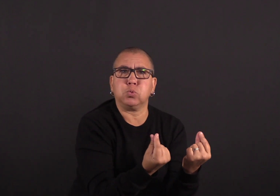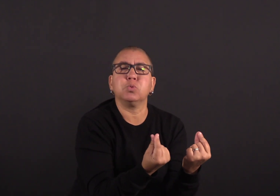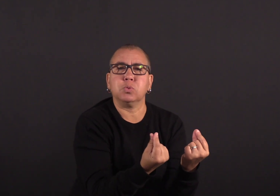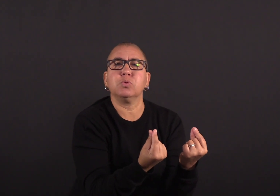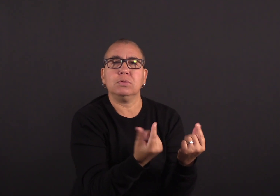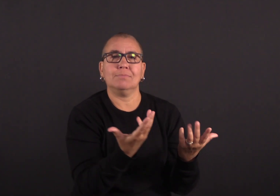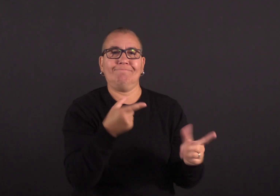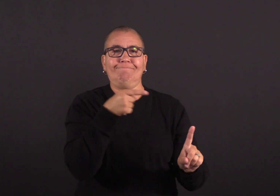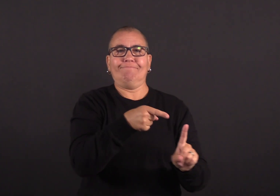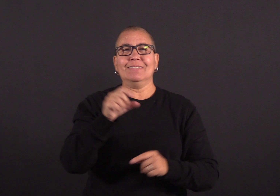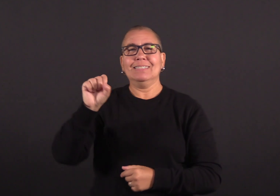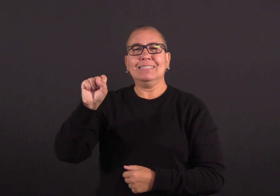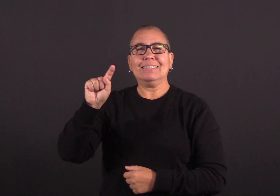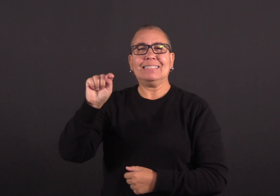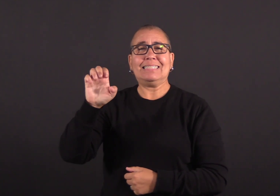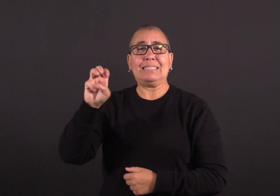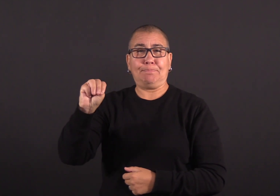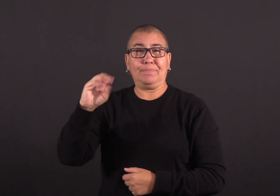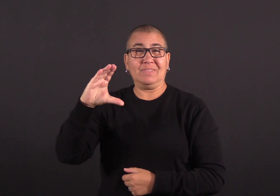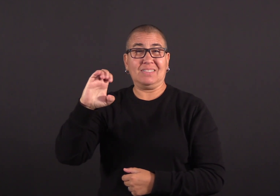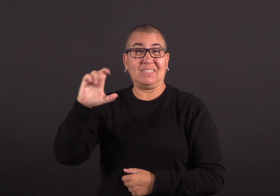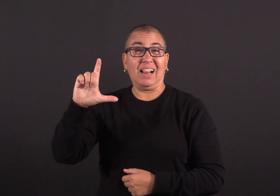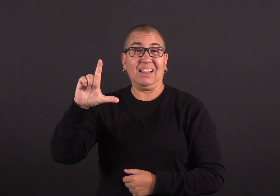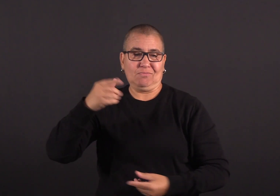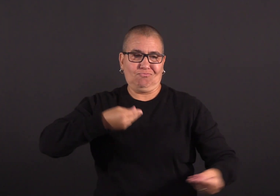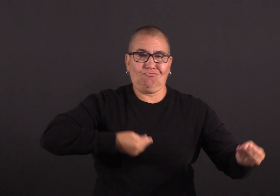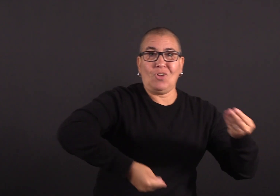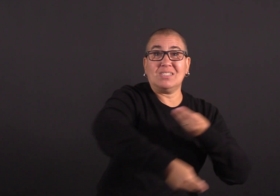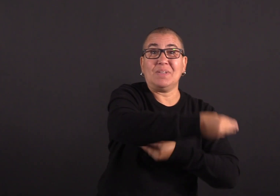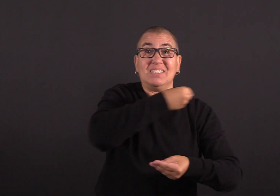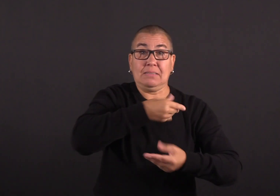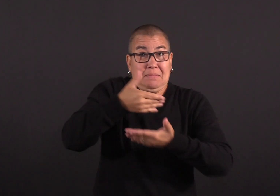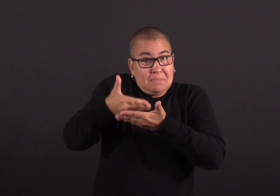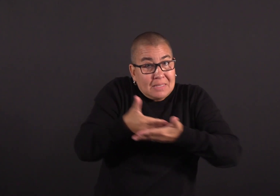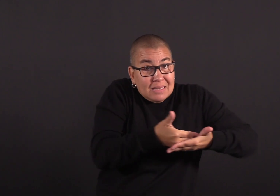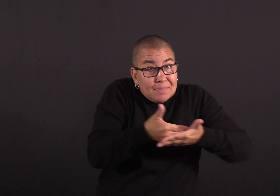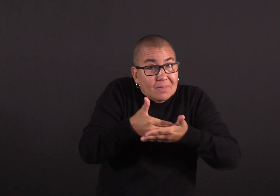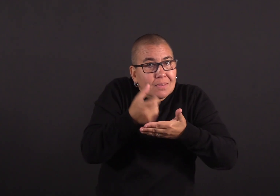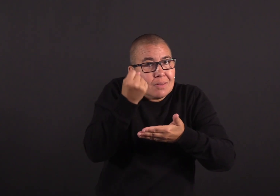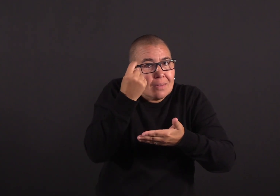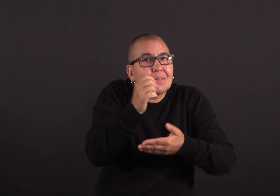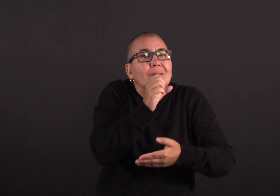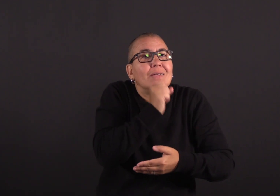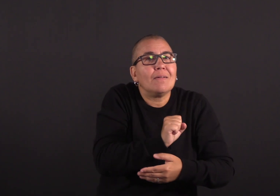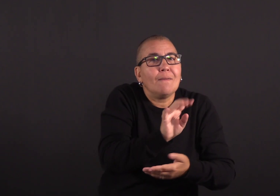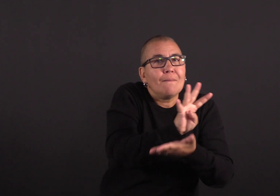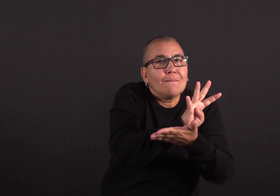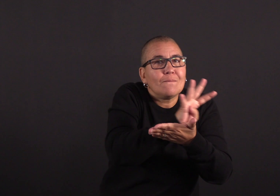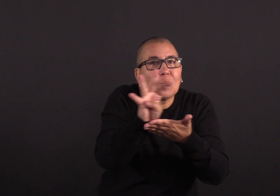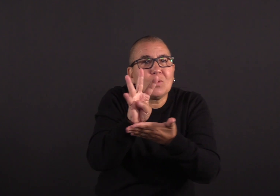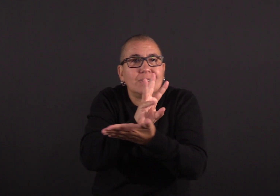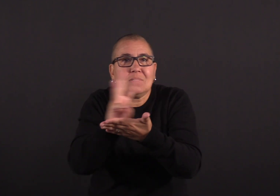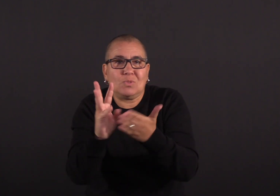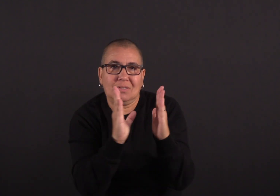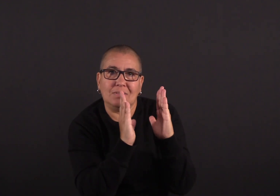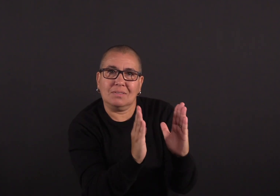Treatment involves a stem cell transplant by 4 to 6 weeks of age, which is not a